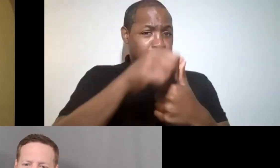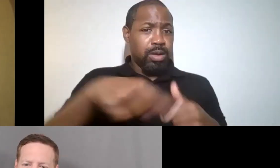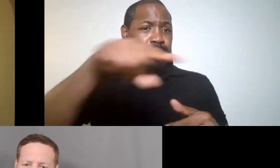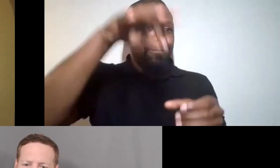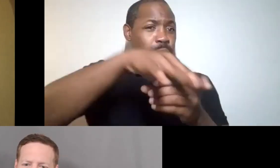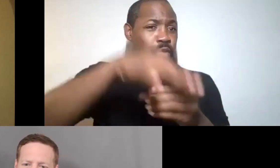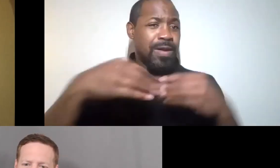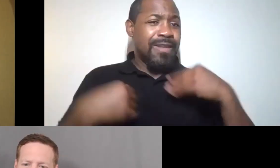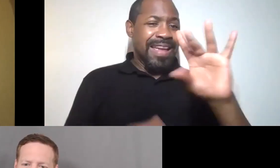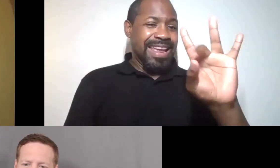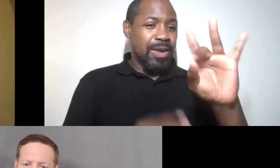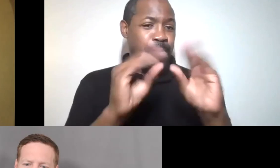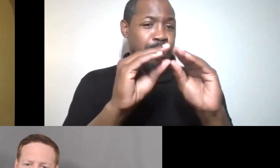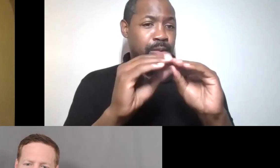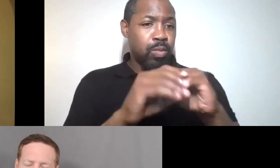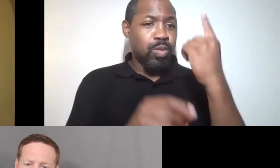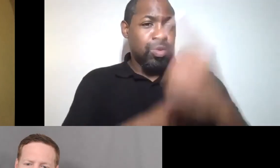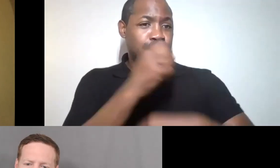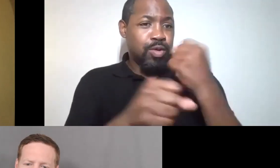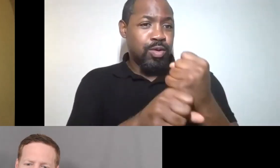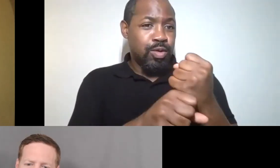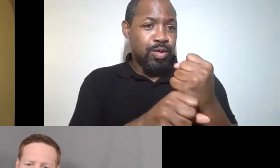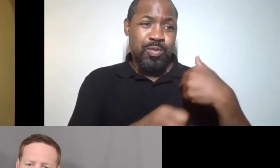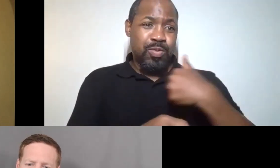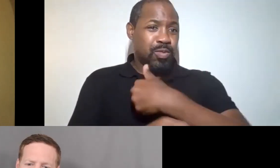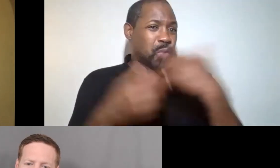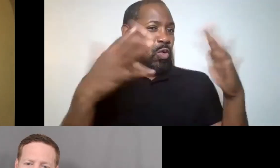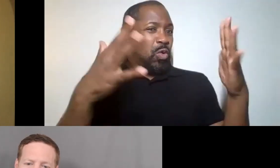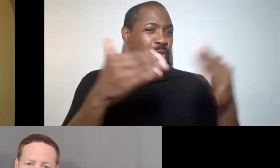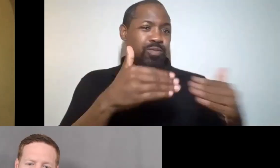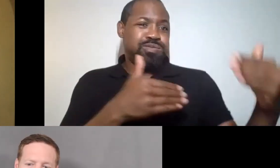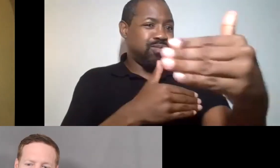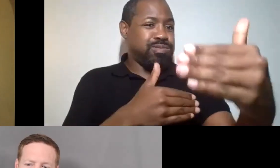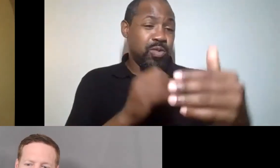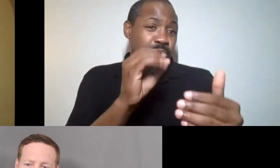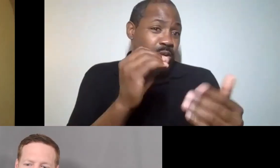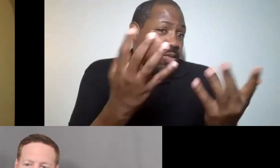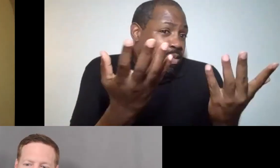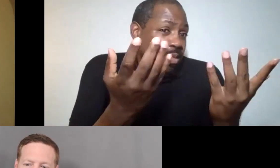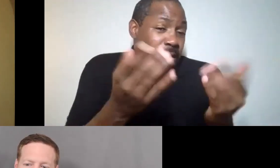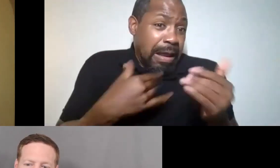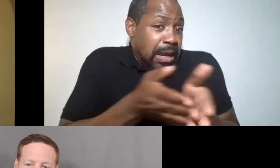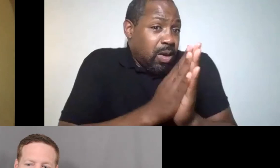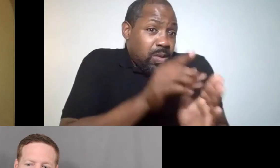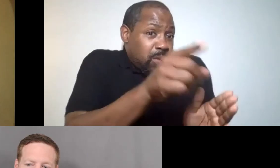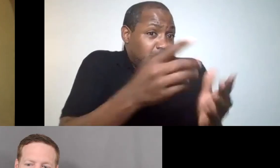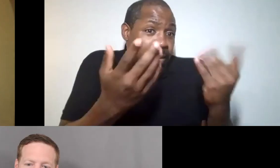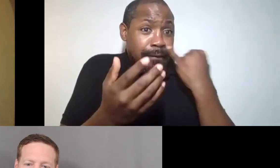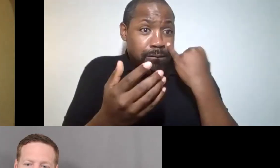And Ernest is saying, I remember that we had voted all individuals, we had voted to have a total of 8 meetings for the year. And so I just wanted to